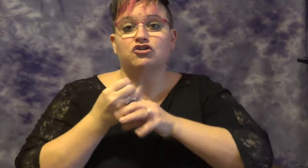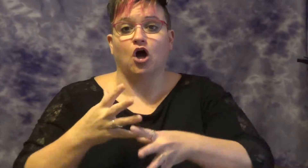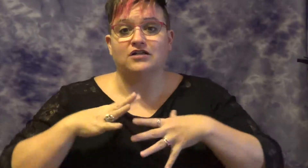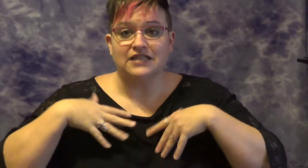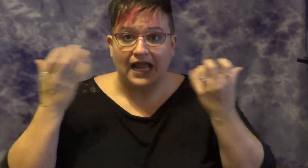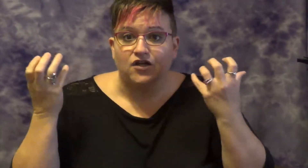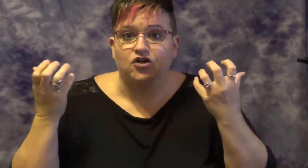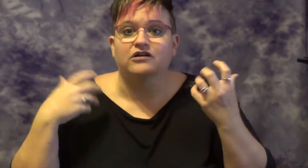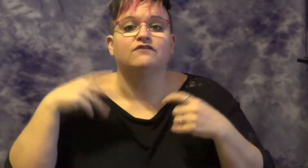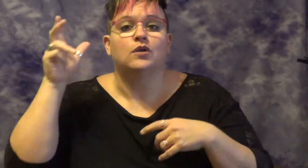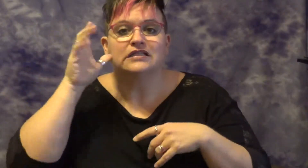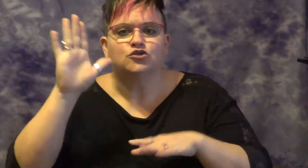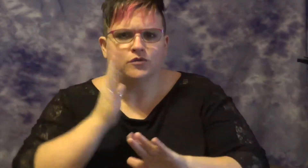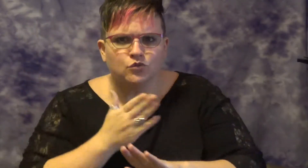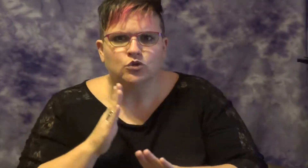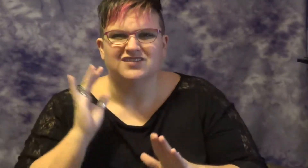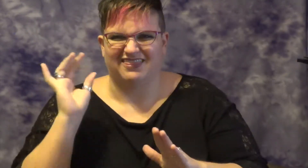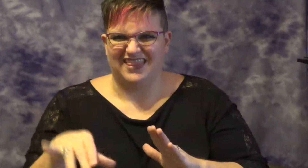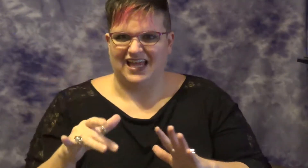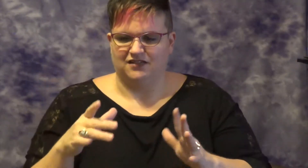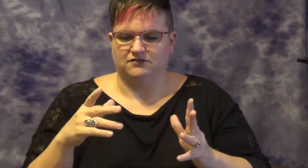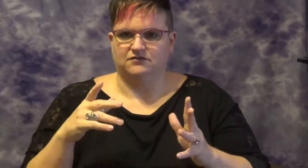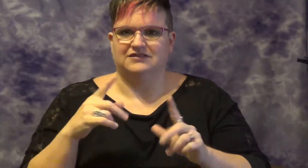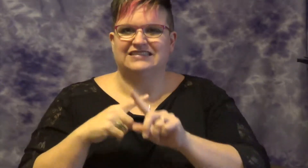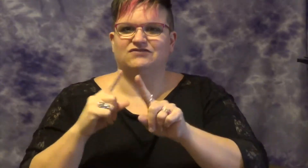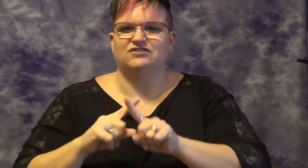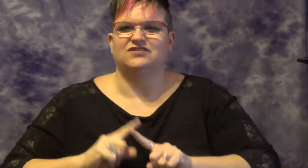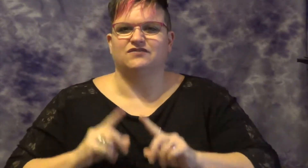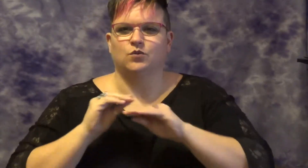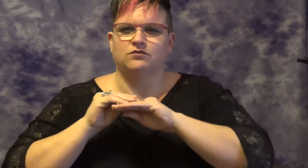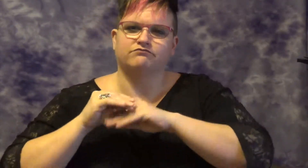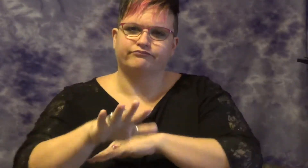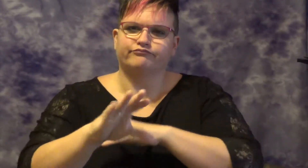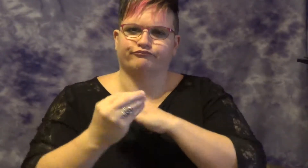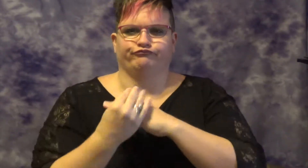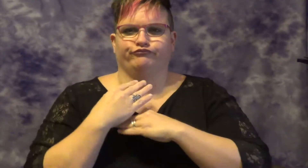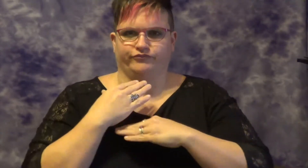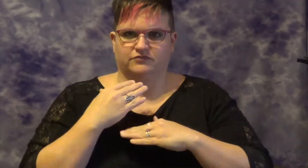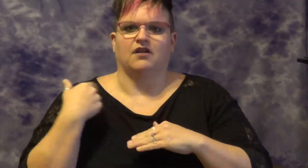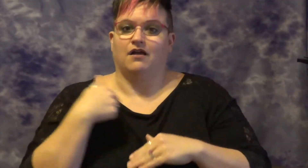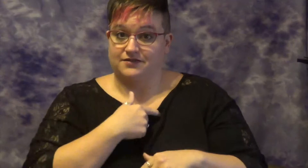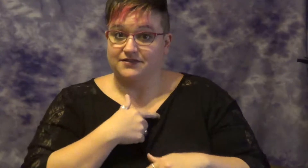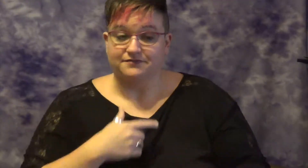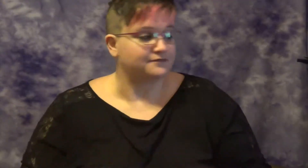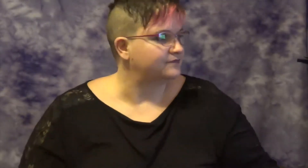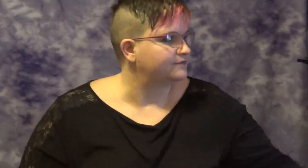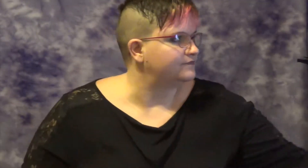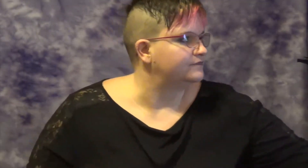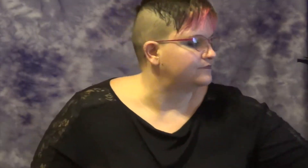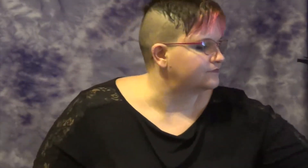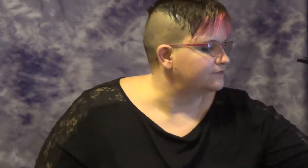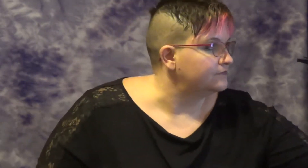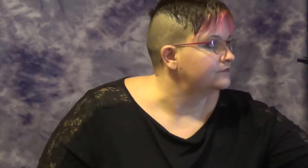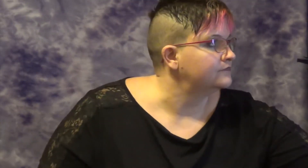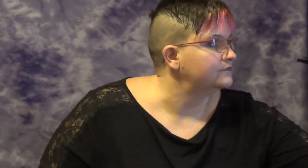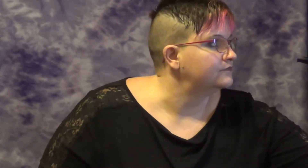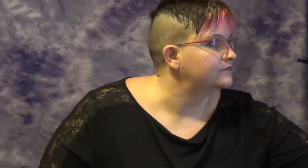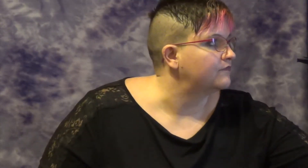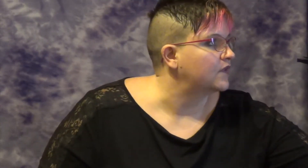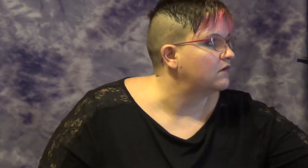people got disgusted with his behavior, or they got really angry because of that music. So that's how it affects